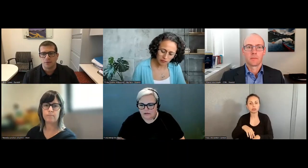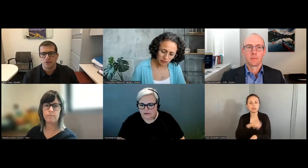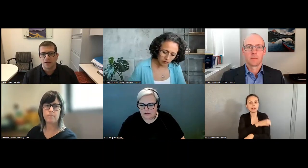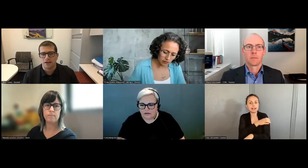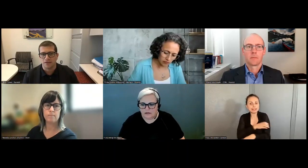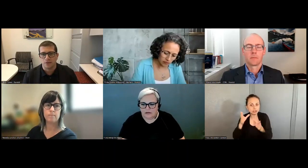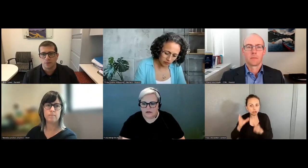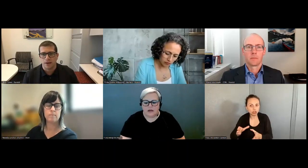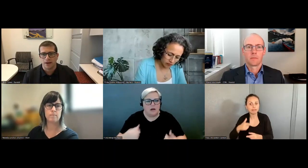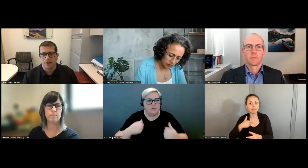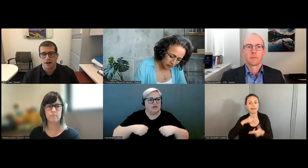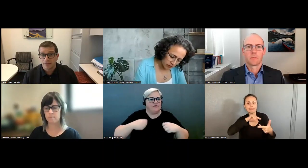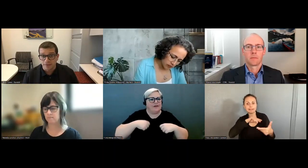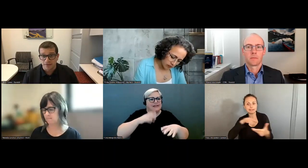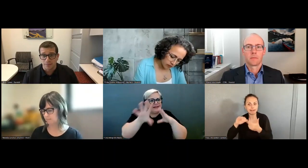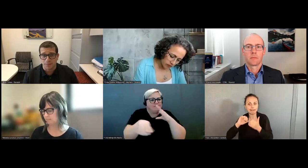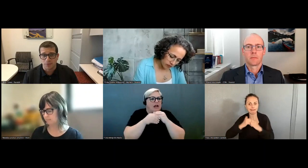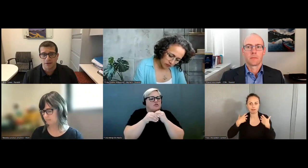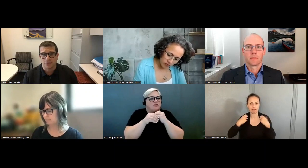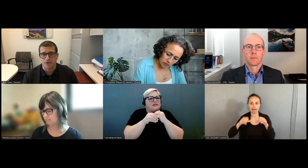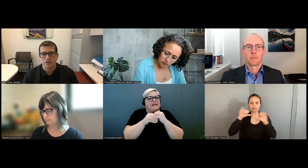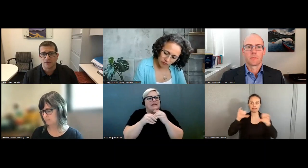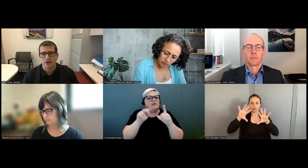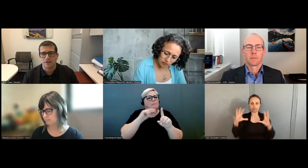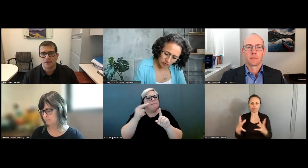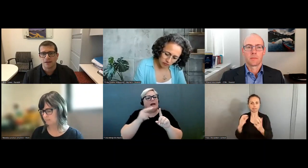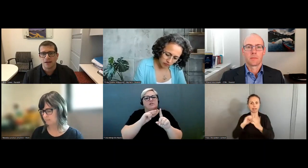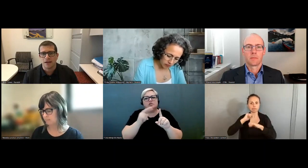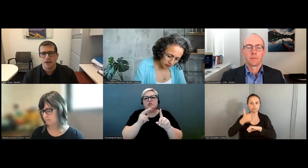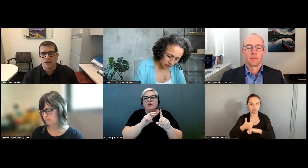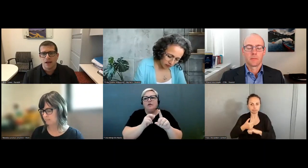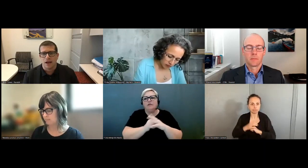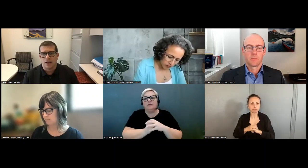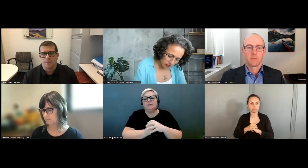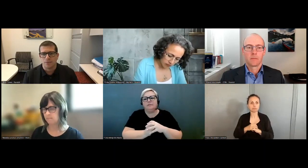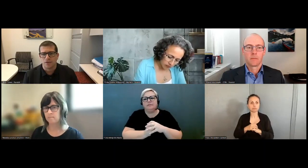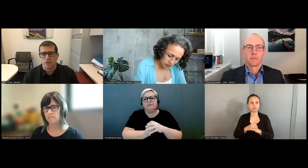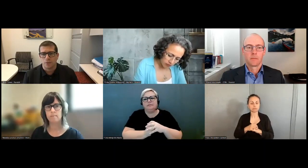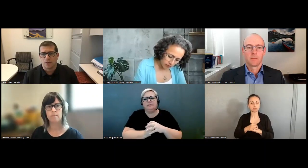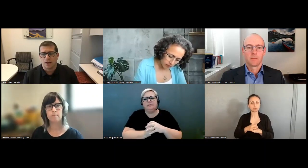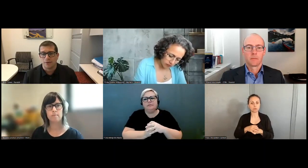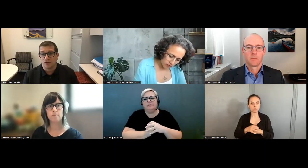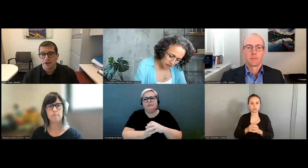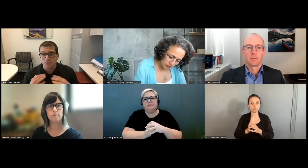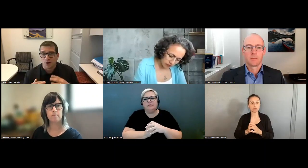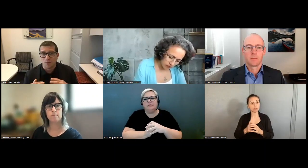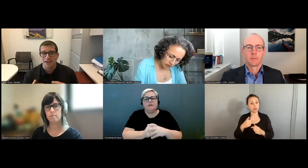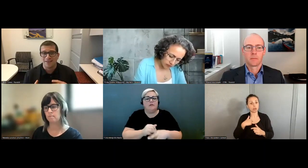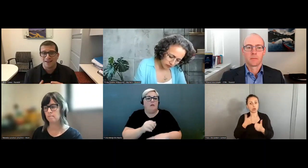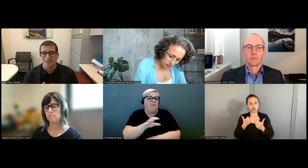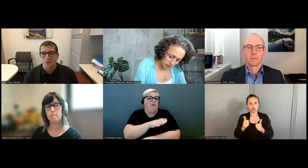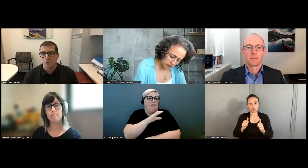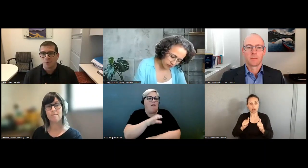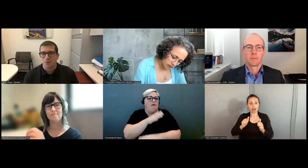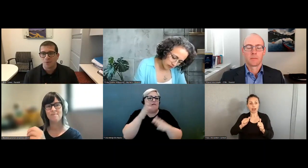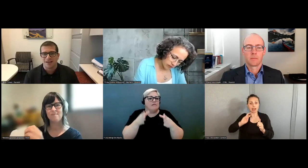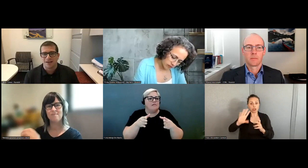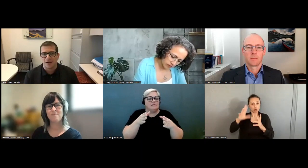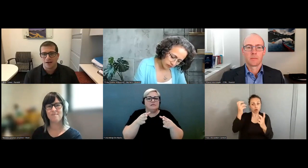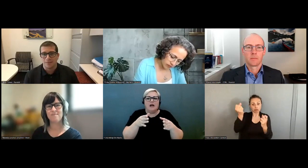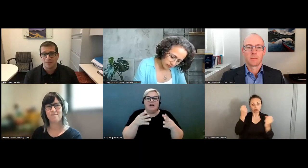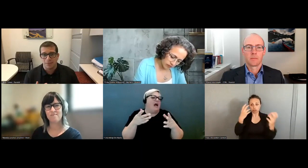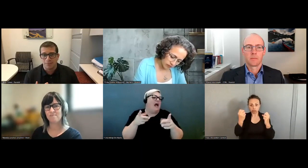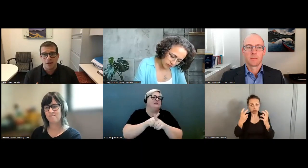and someone who studies the way our health system in particular is constructed. So I'm going to try to absorb the insights that you